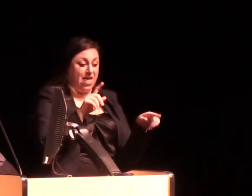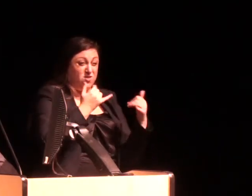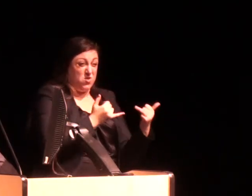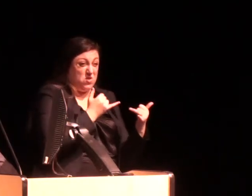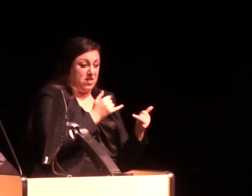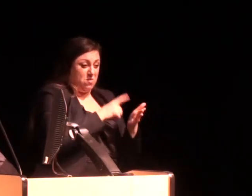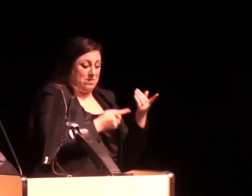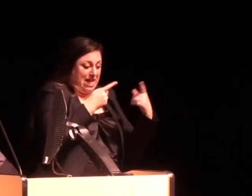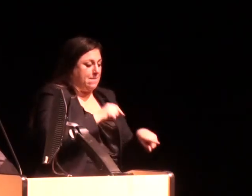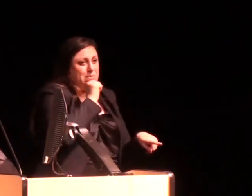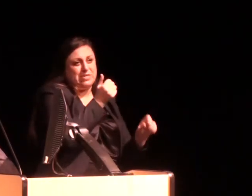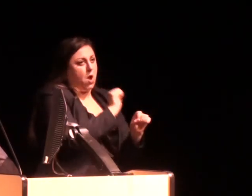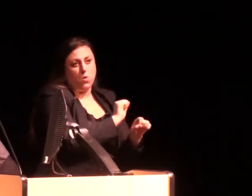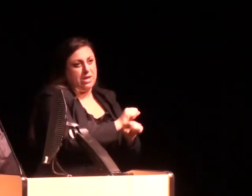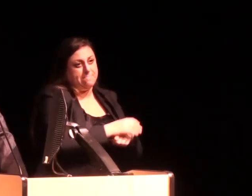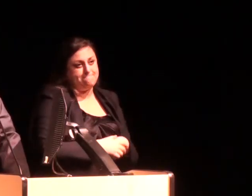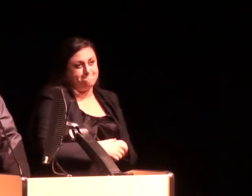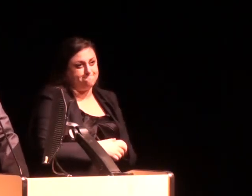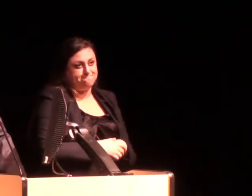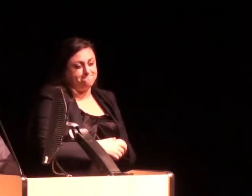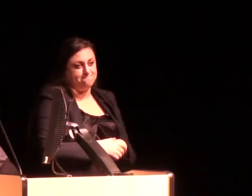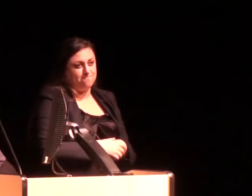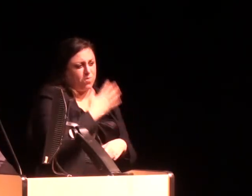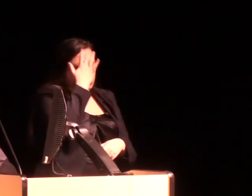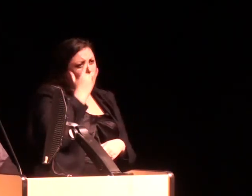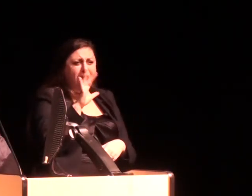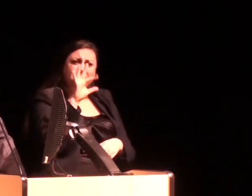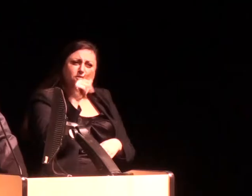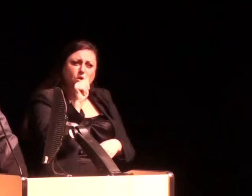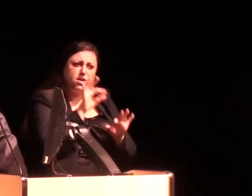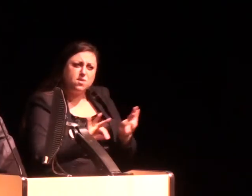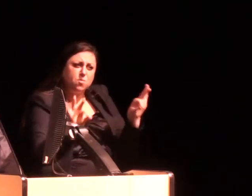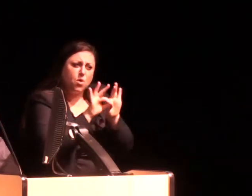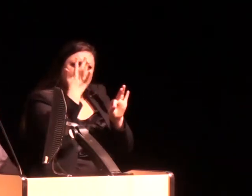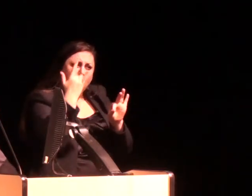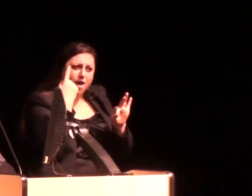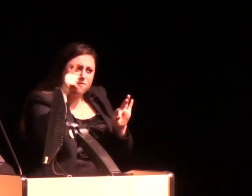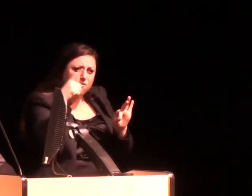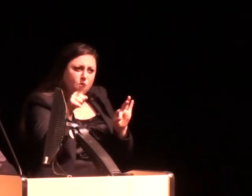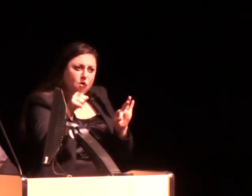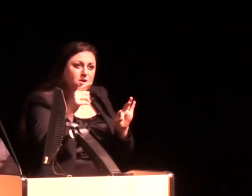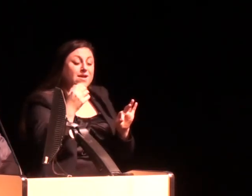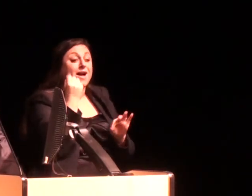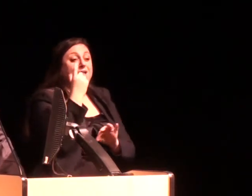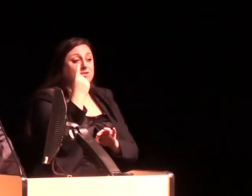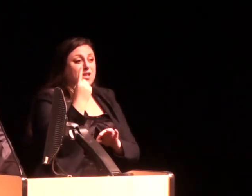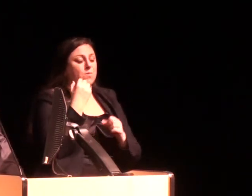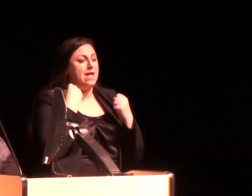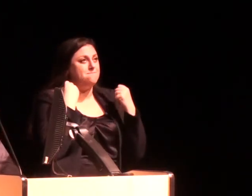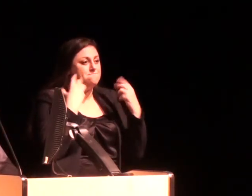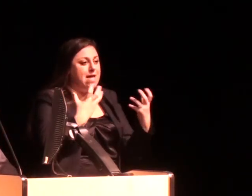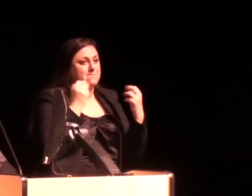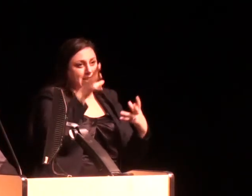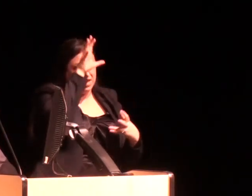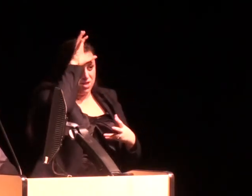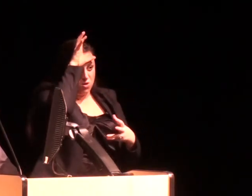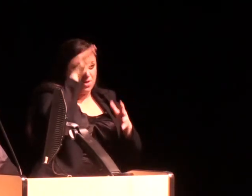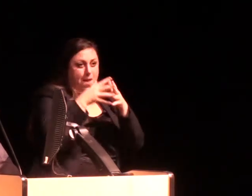not very well. Why Florida is so important for us? Well, we have 2 million of Cuban Americans living here in the United